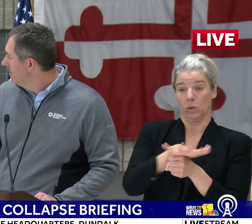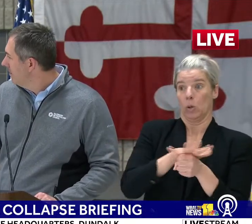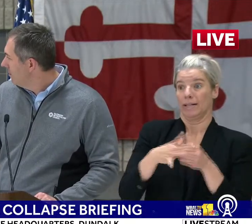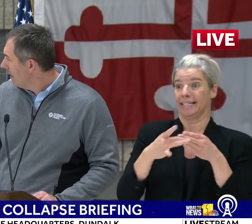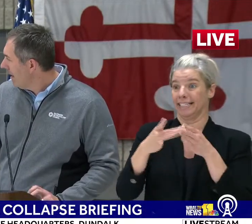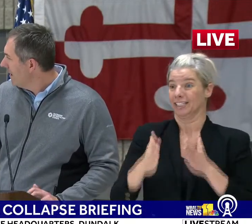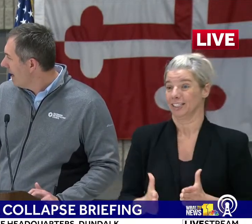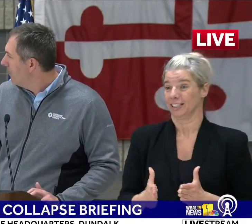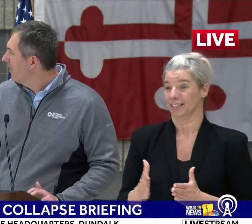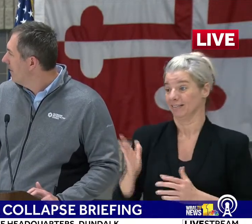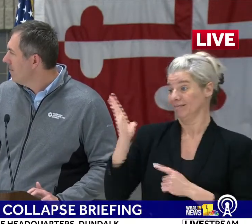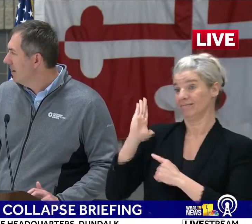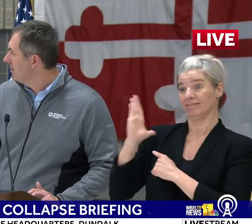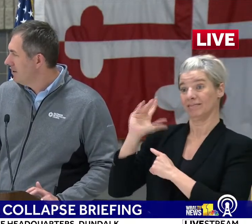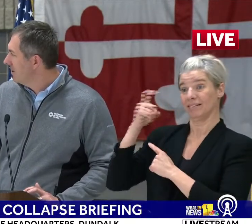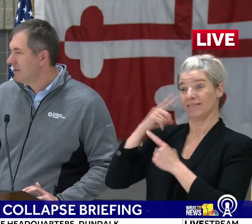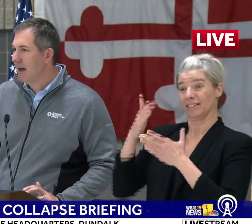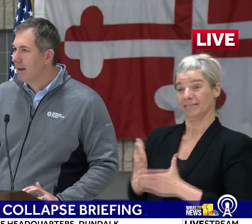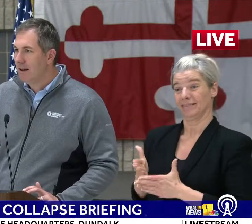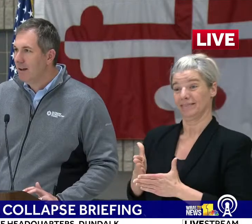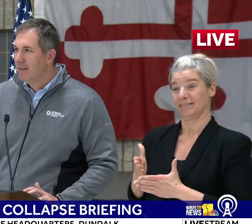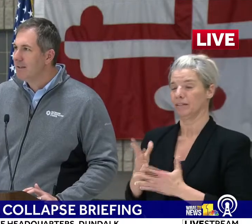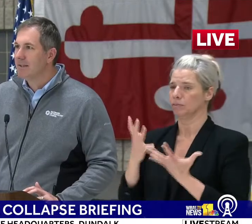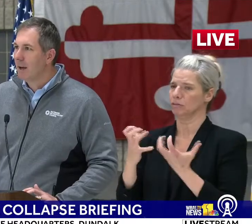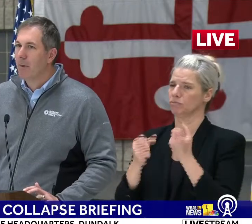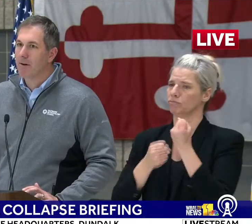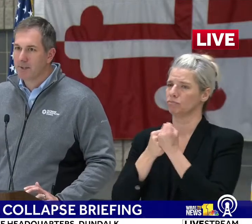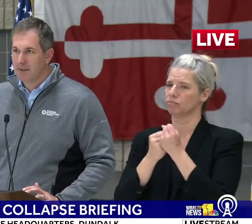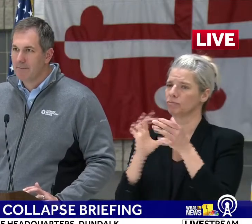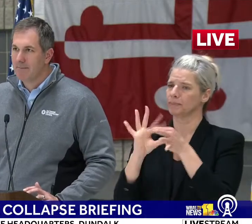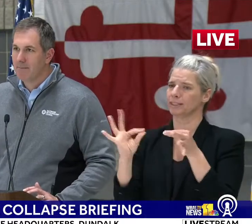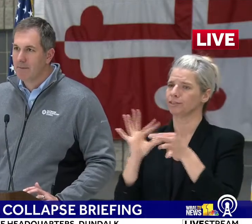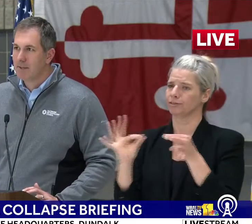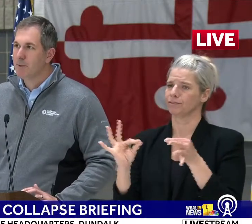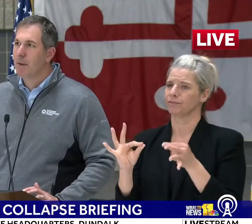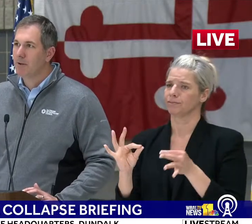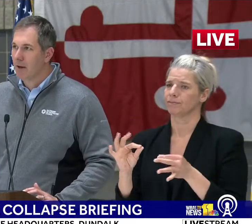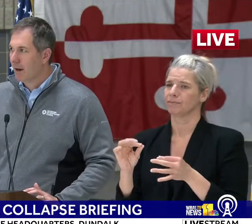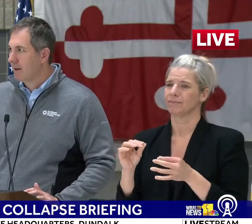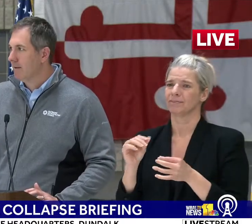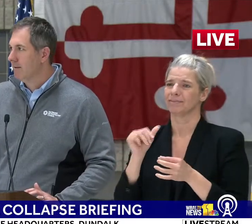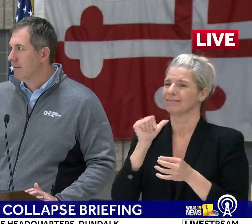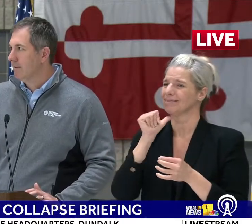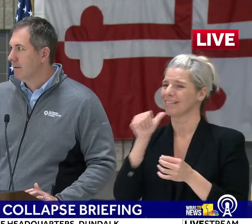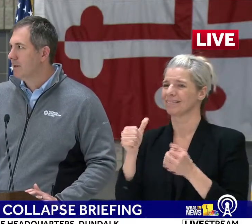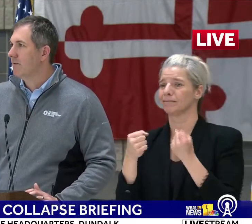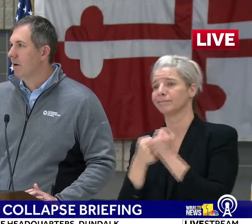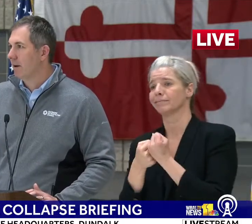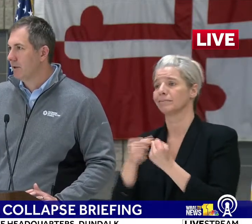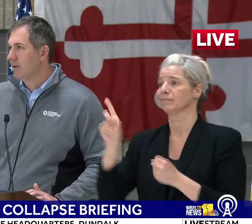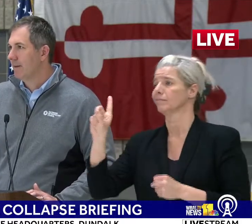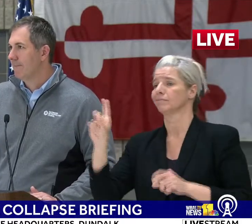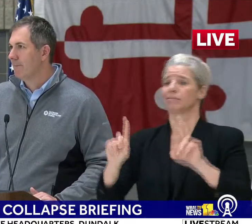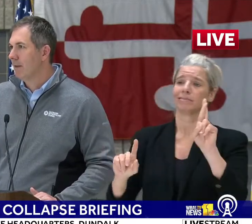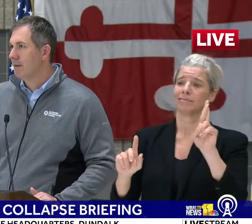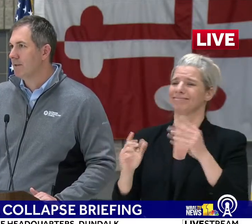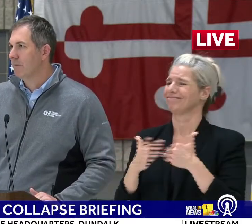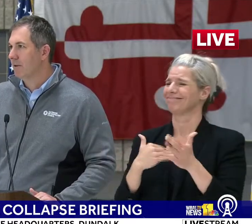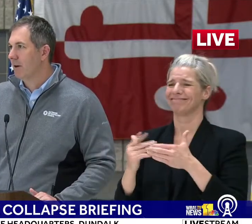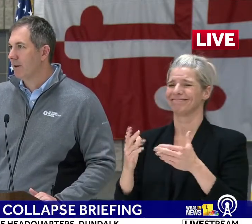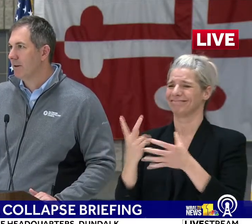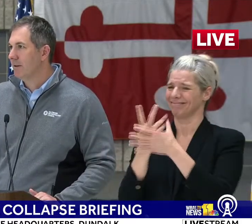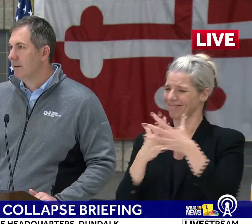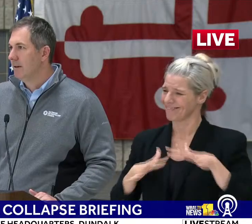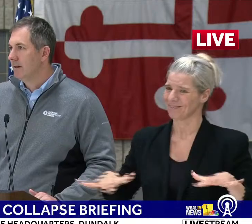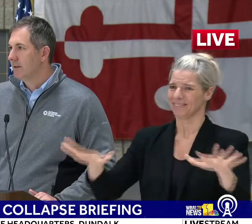former governor, who again amplified that message. This is not partisan. This is patriotic. This is for our country,